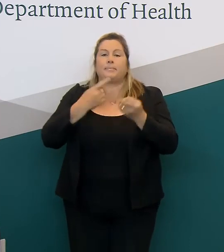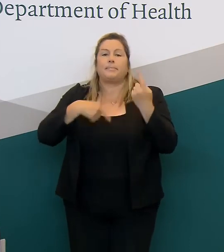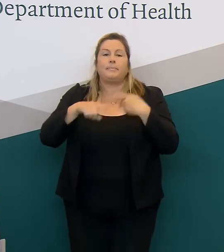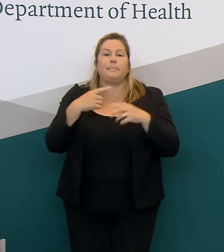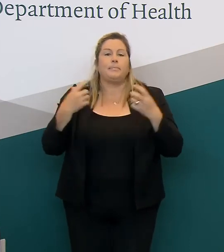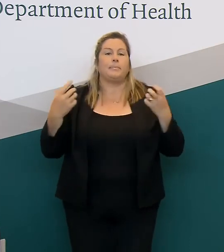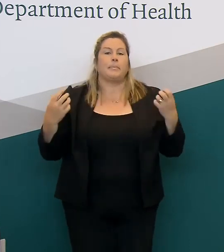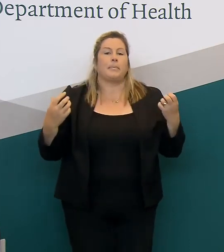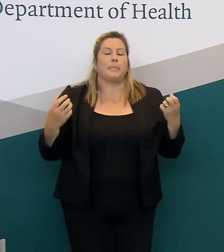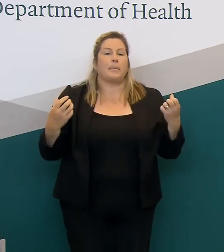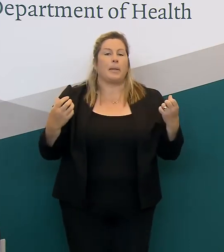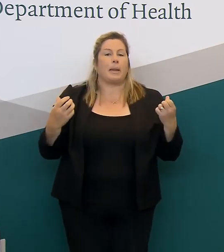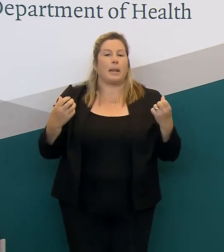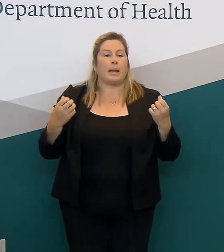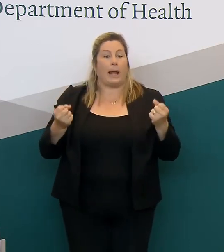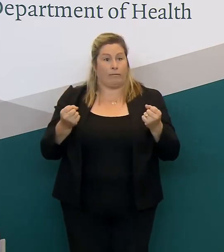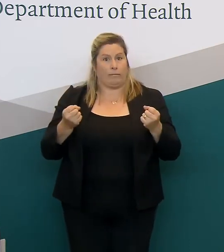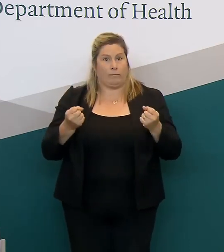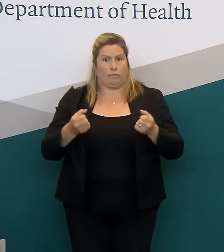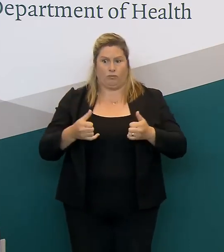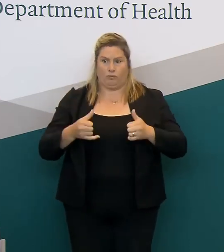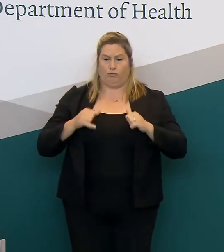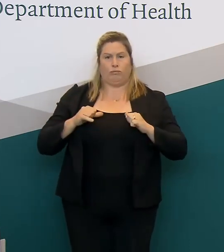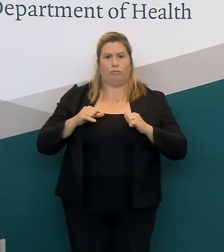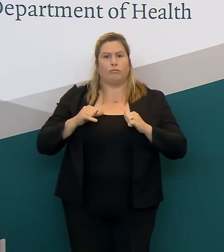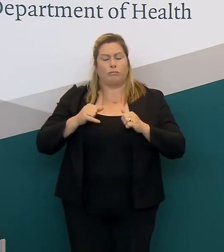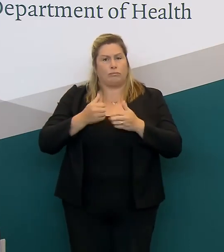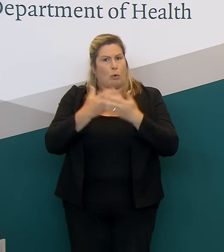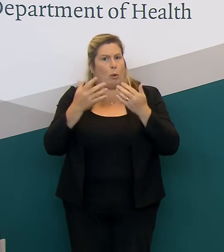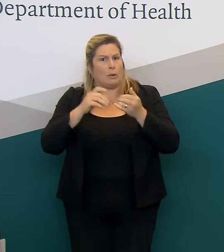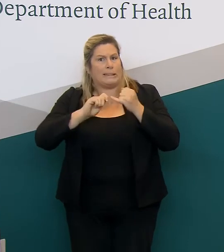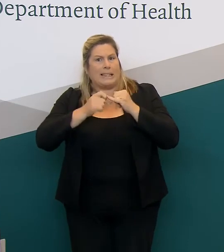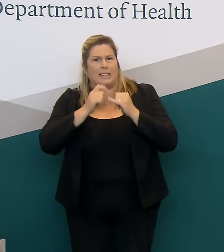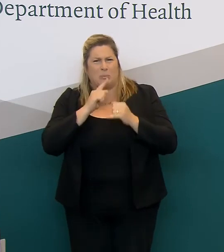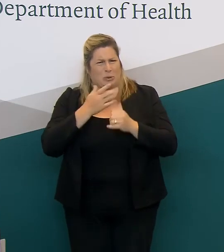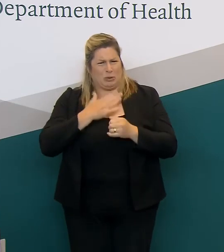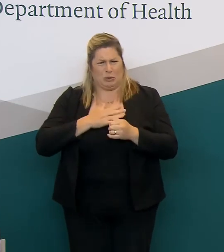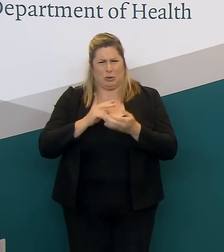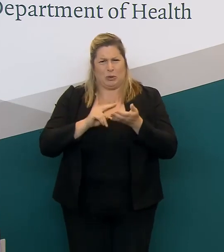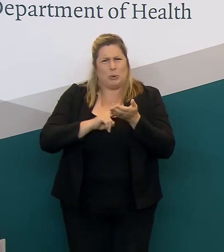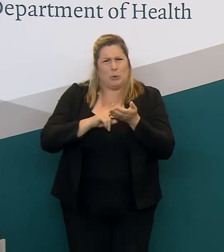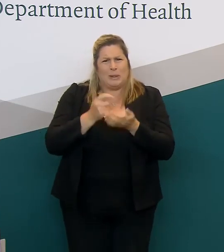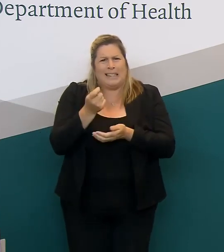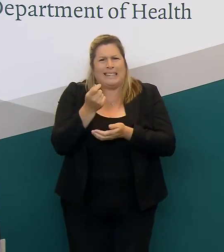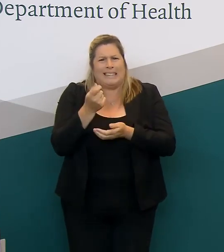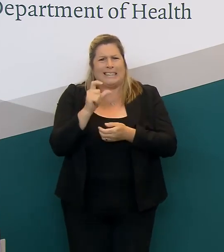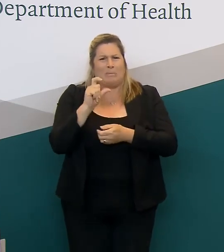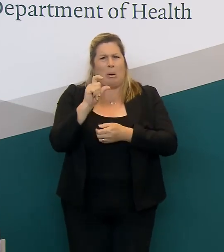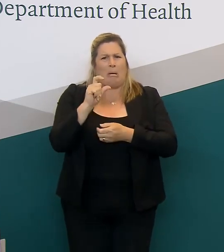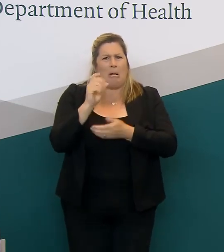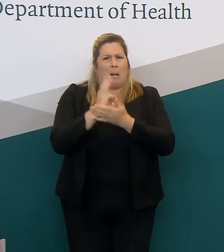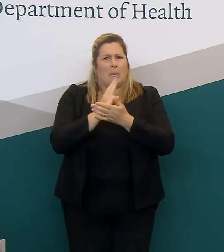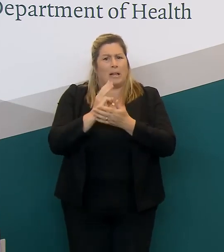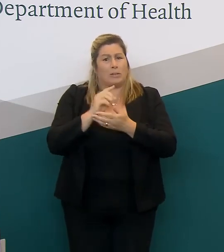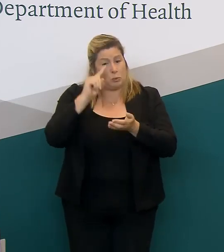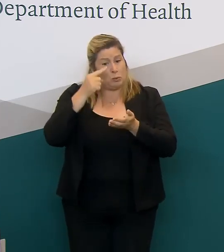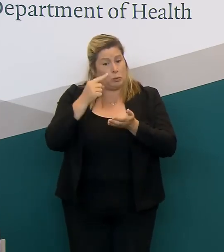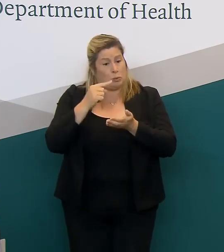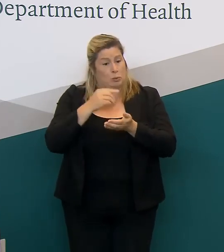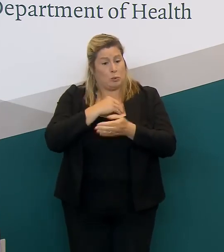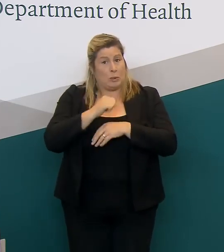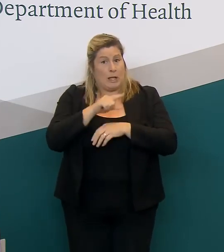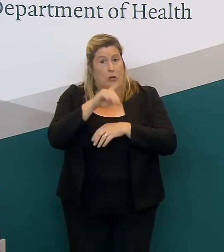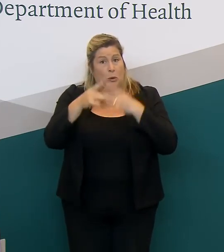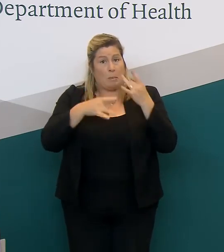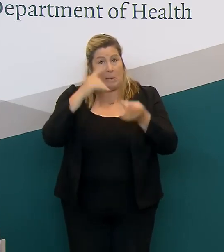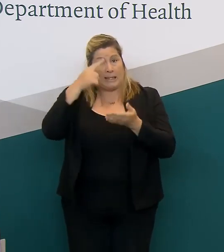a considerable testing capacity now, but we're using just a tiny fraction of it. Did you today make any decisions on how you